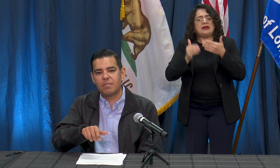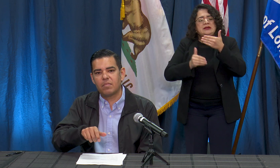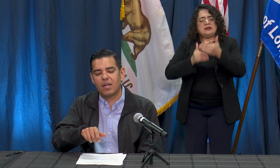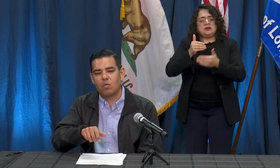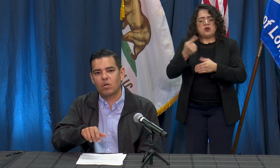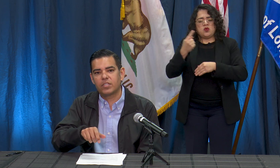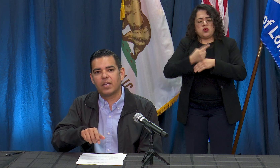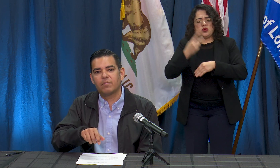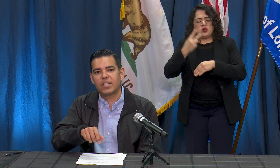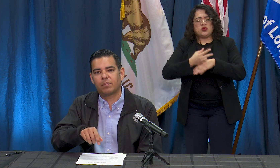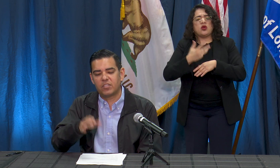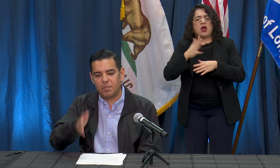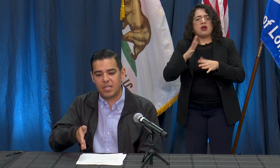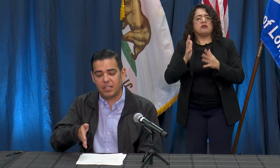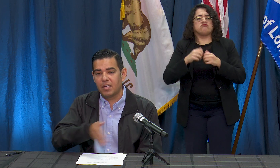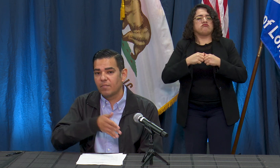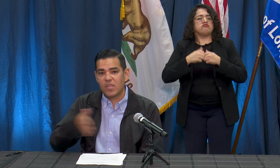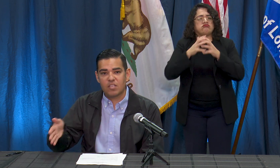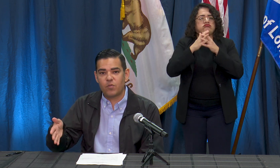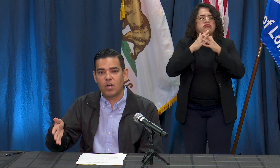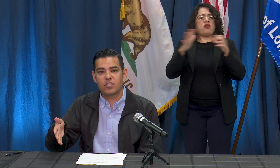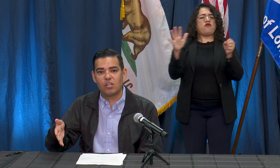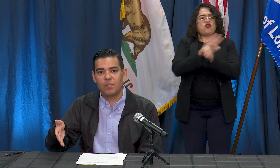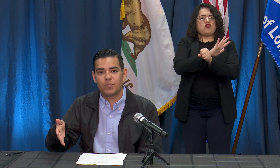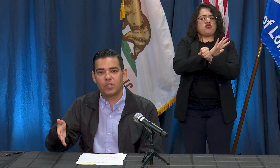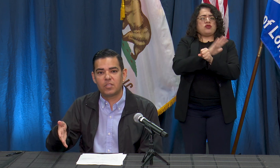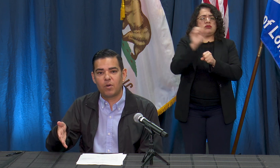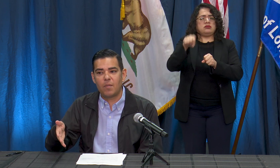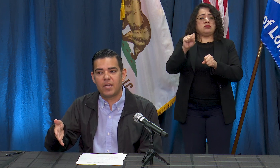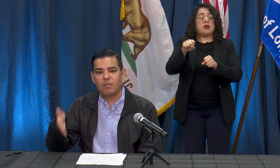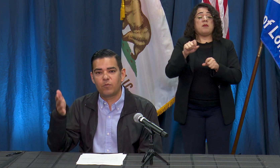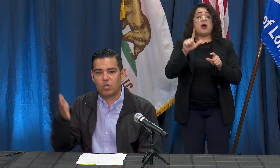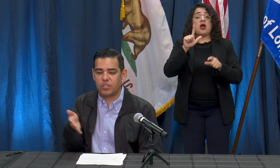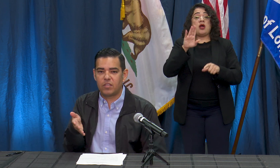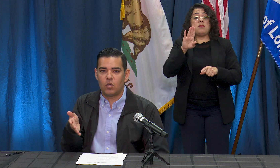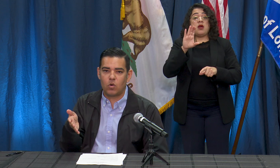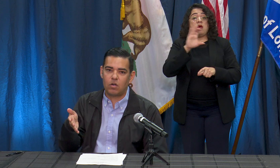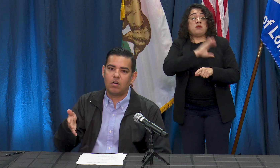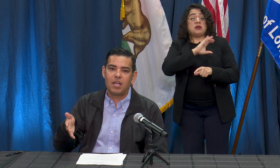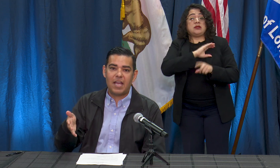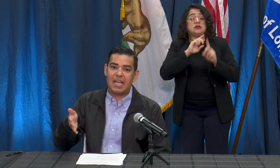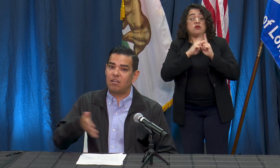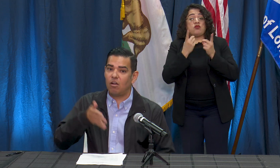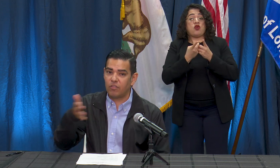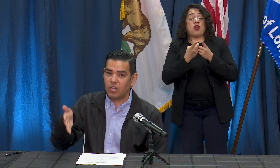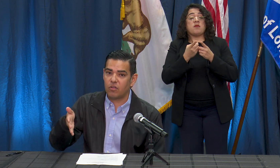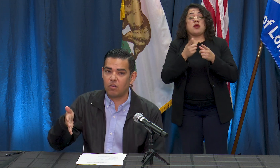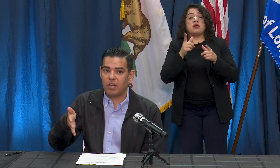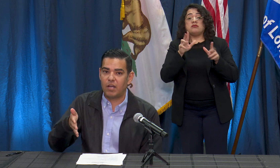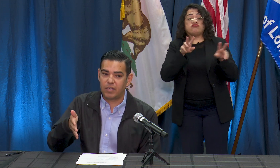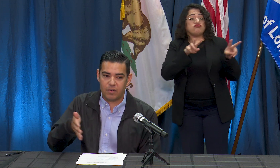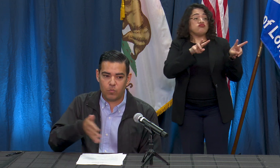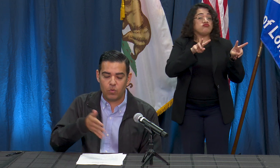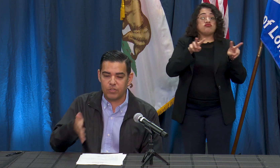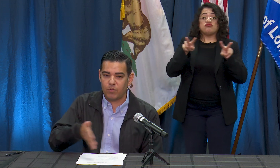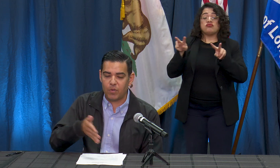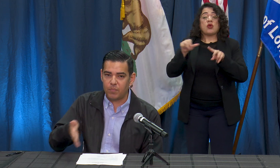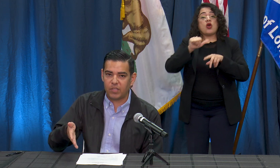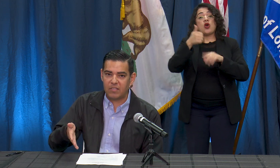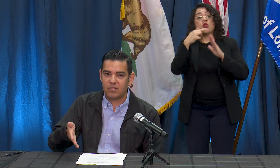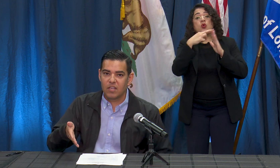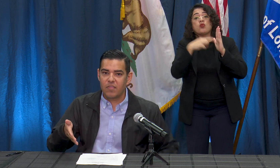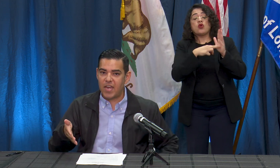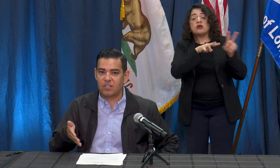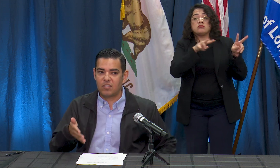expecting that order to take place immediately. As far as the Long Beach Police Department enforcing the order and all the other kind of rules that we